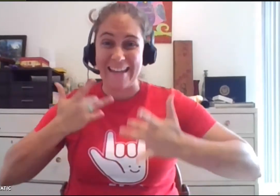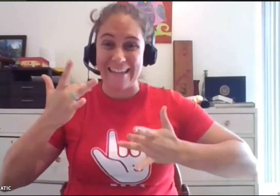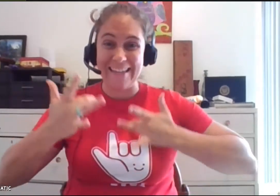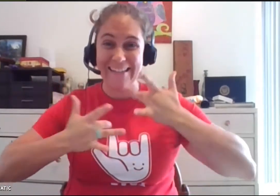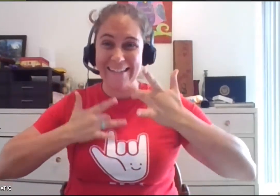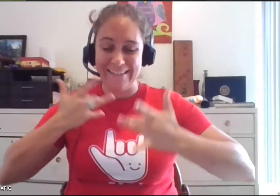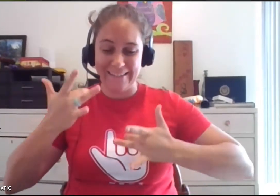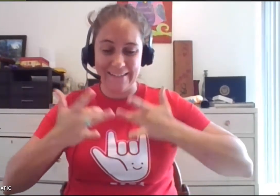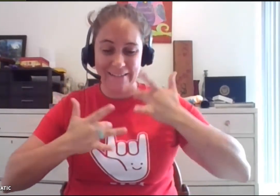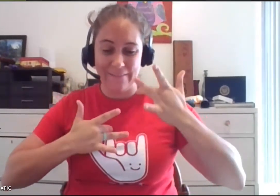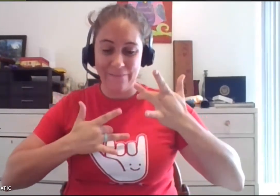Excited.